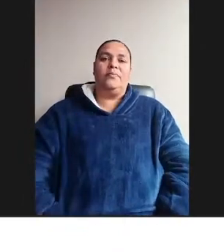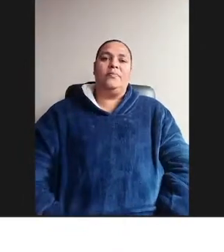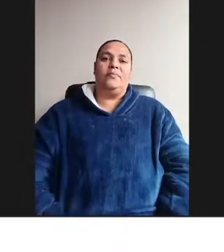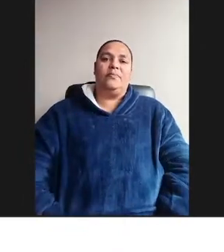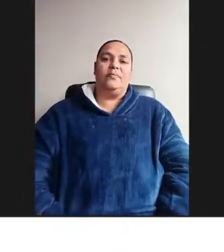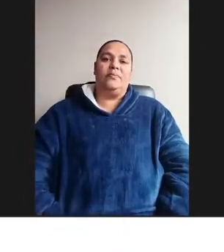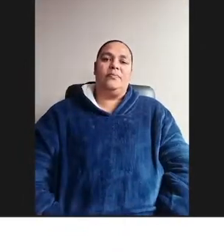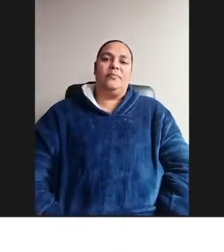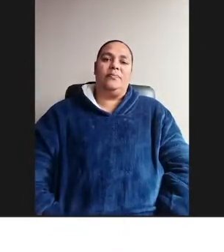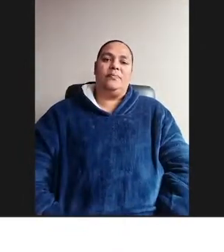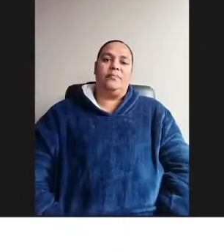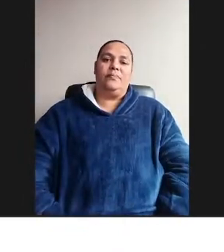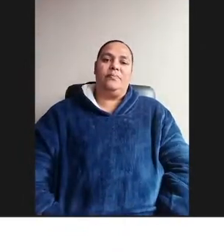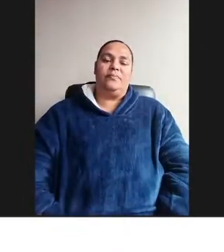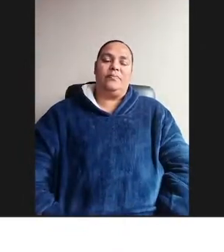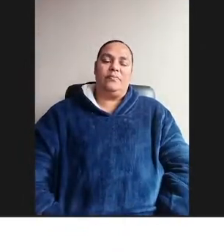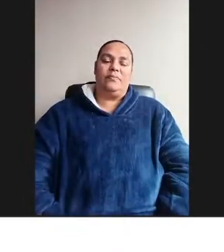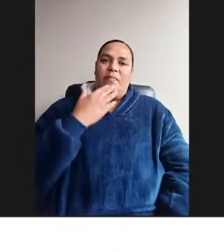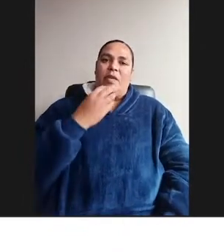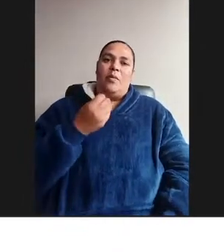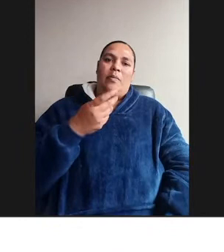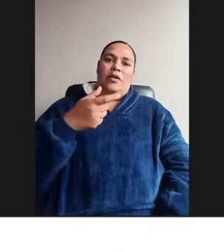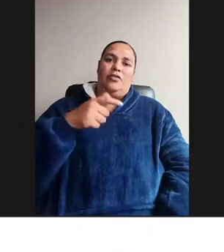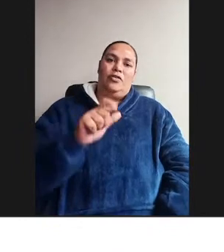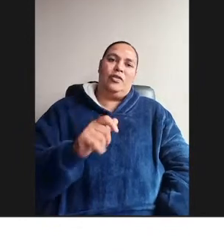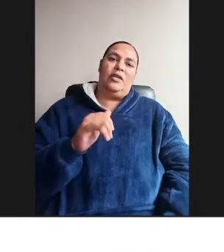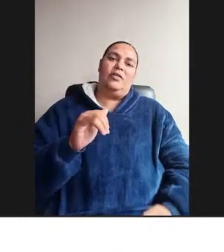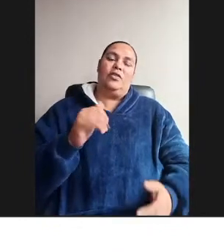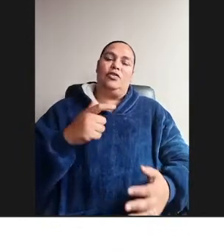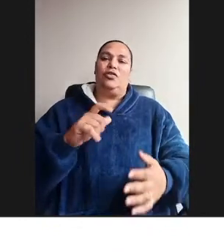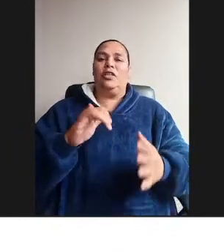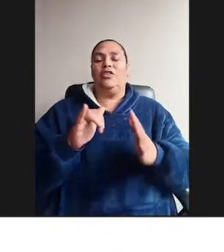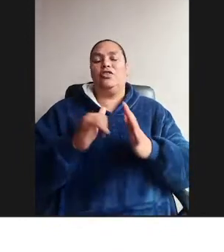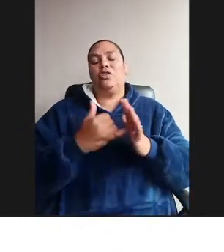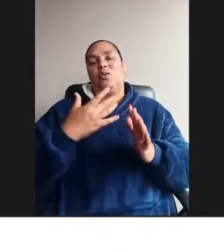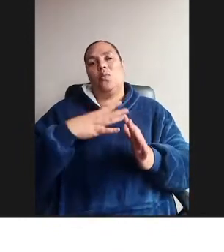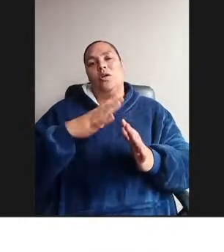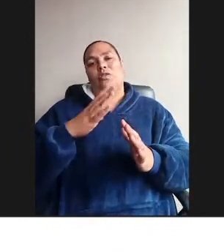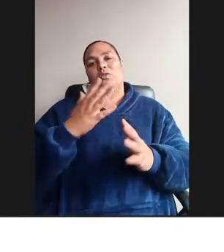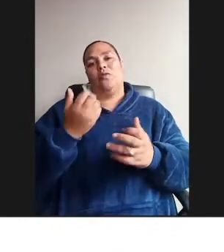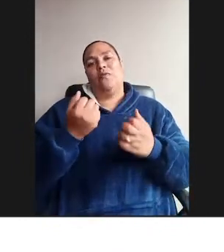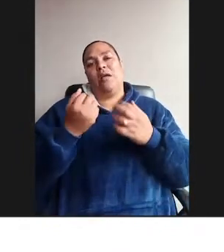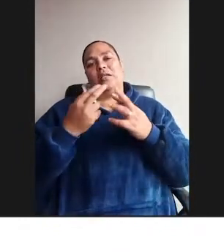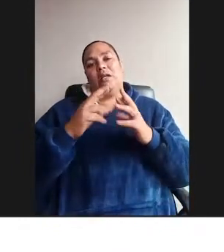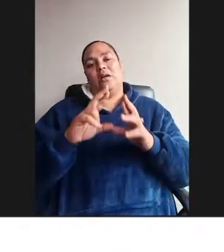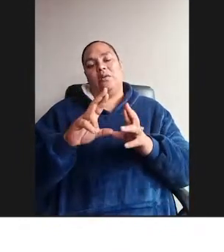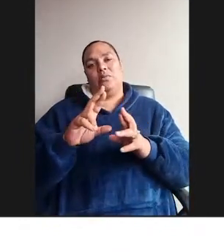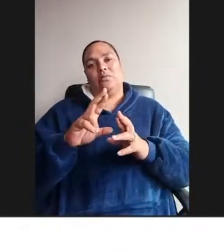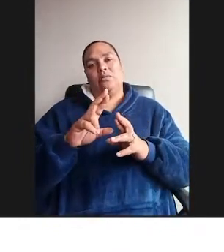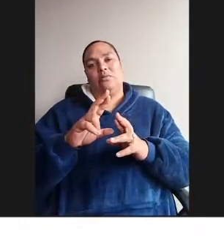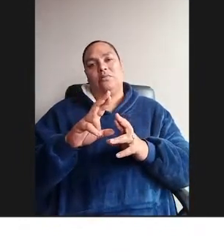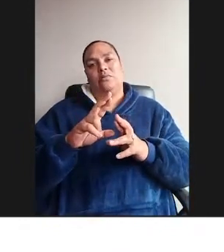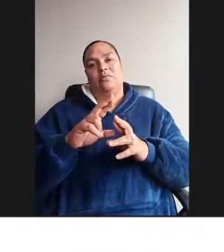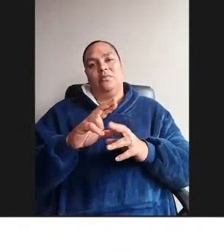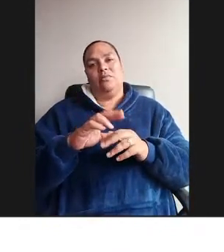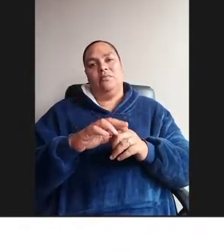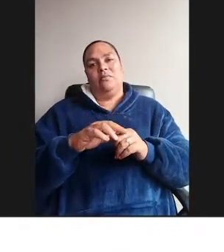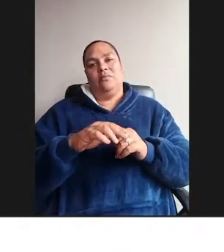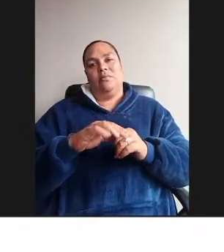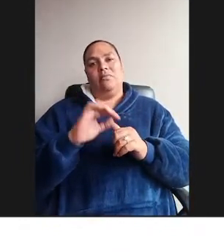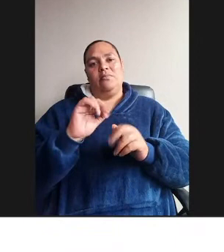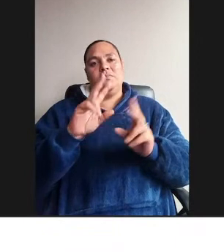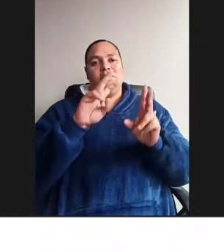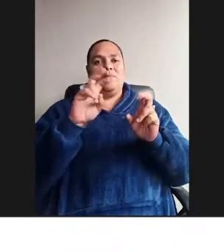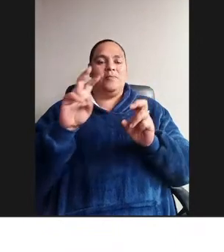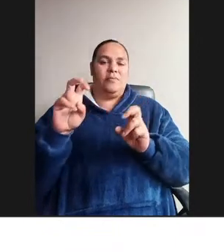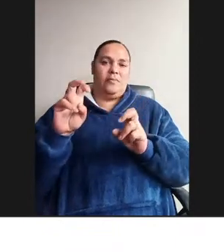Thank you very much, Chair. Chair, just a short one. I want to find out the issue of, and I'm going to